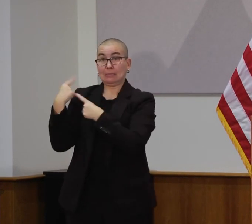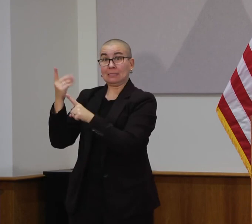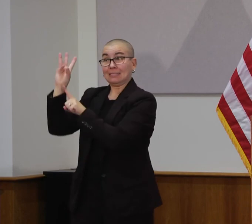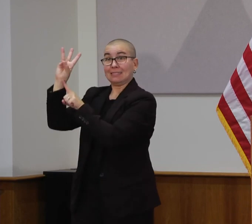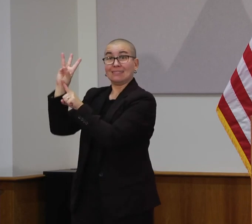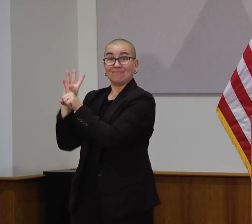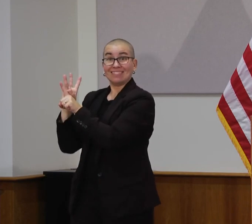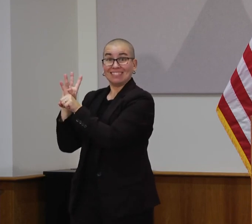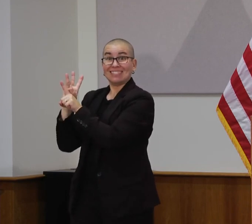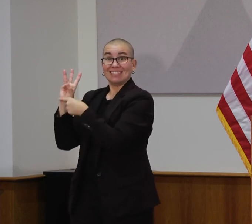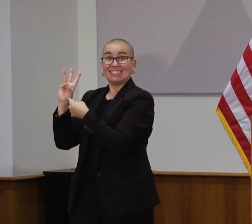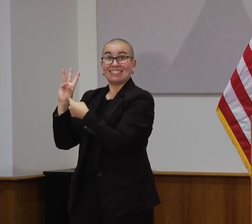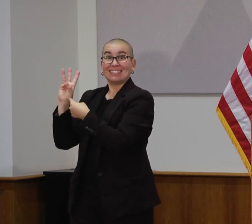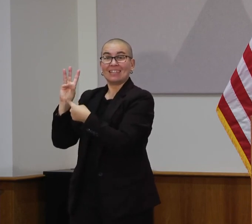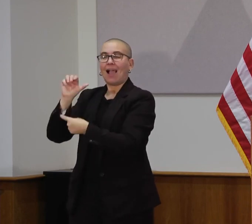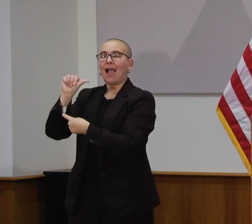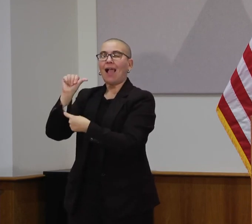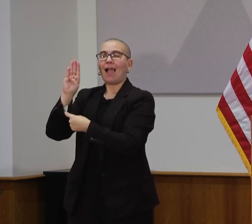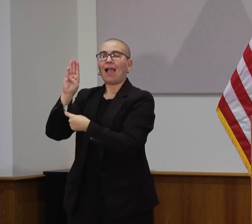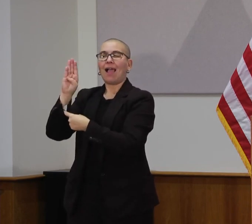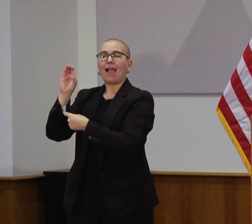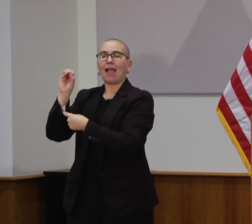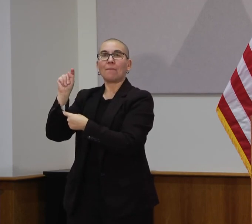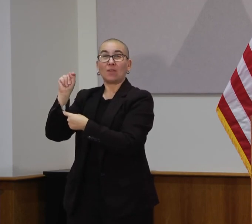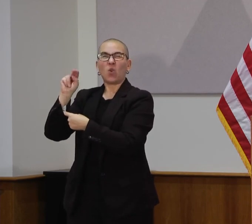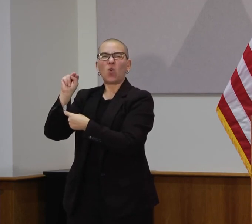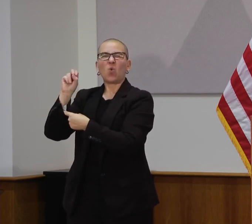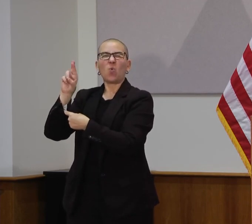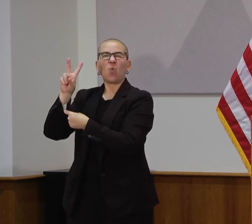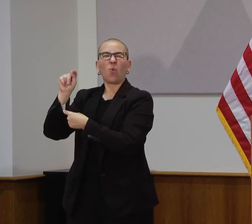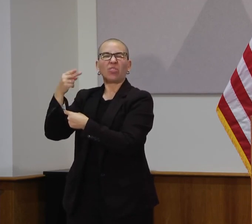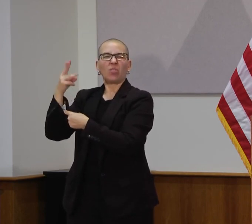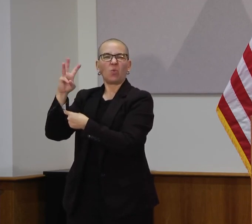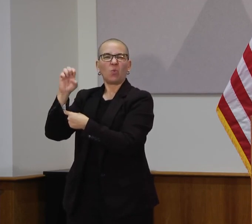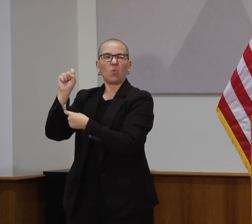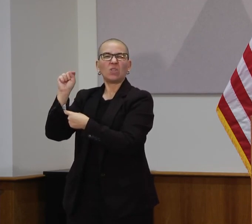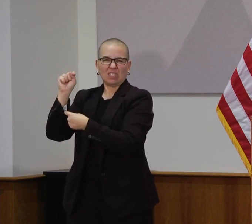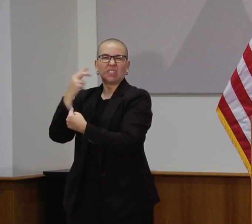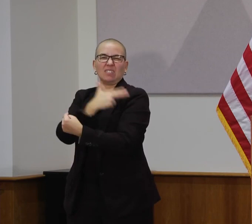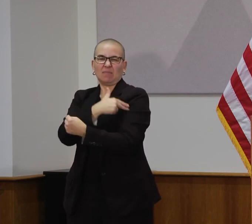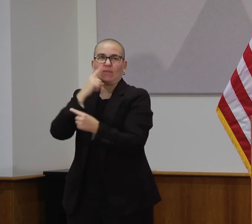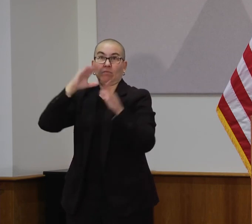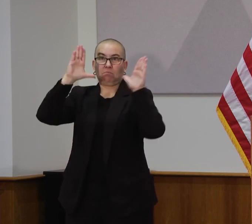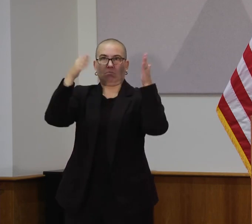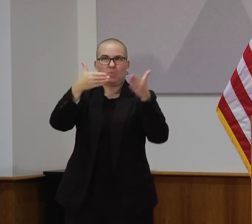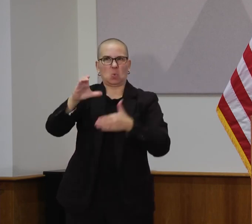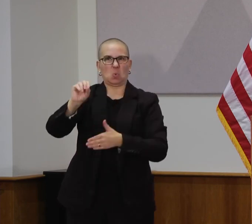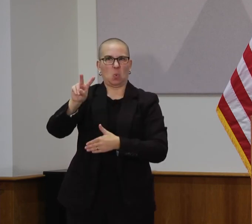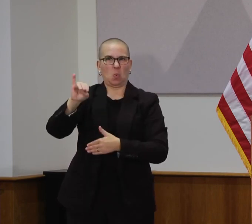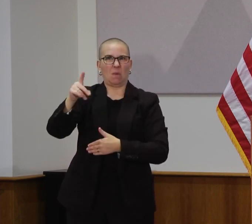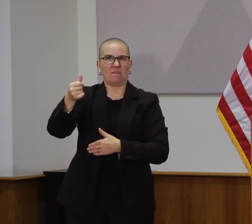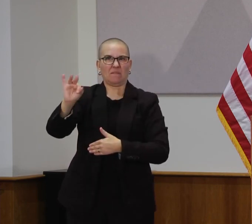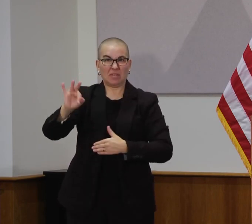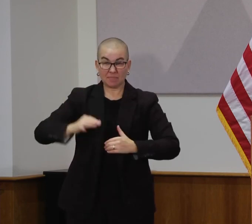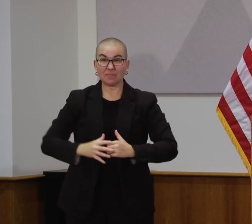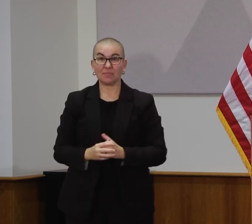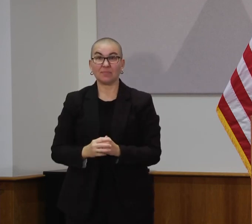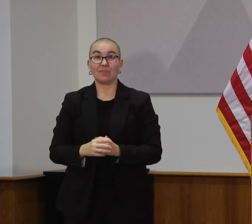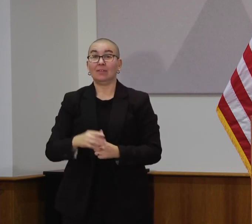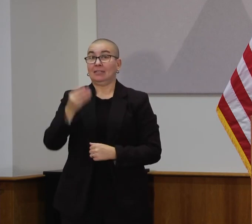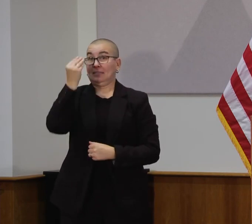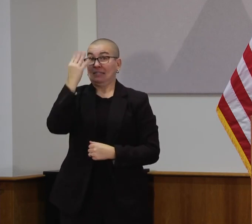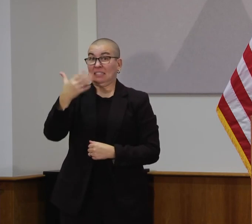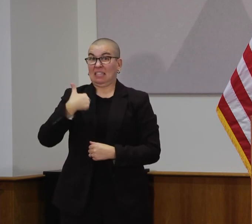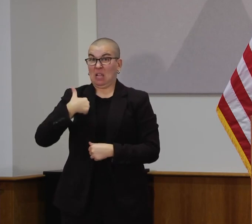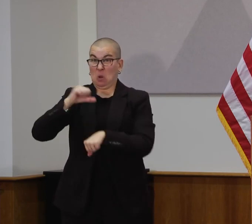in Minneapolis. I'm speaking to you today coming off a grueling 32-hour work weekend, so if my remarks